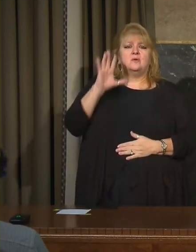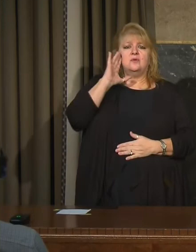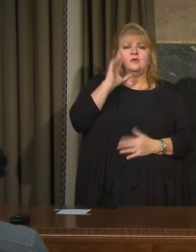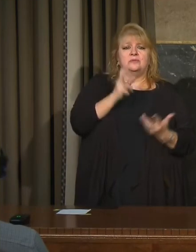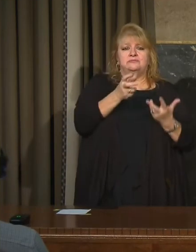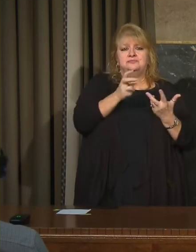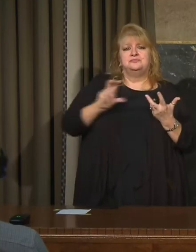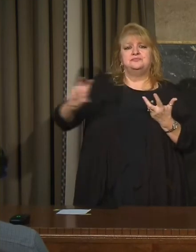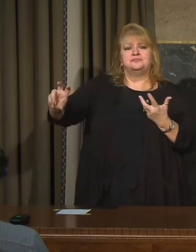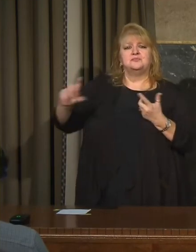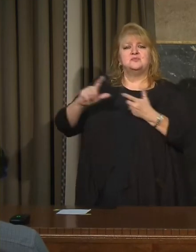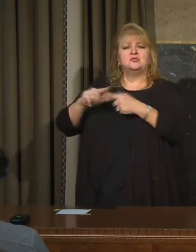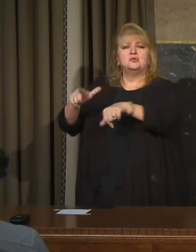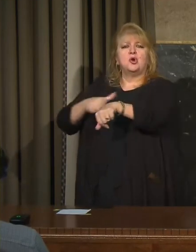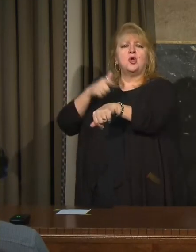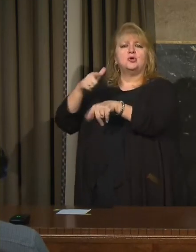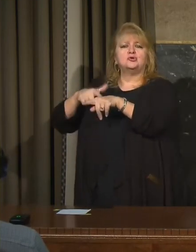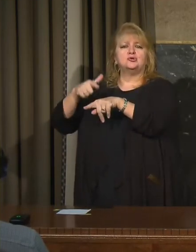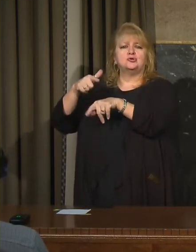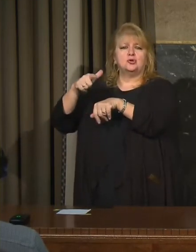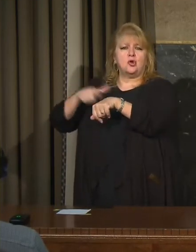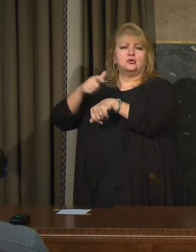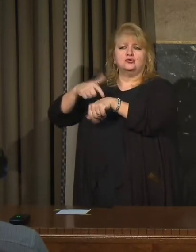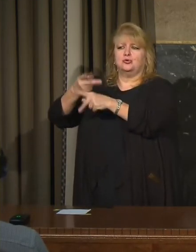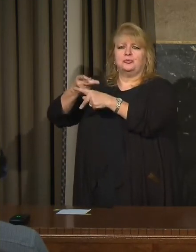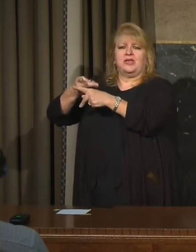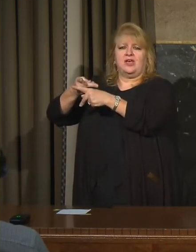the long-term care partnership program.